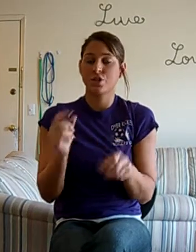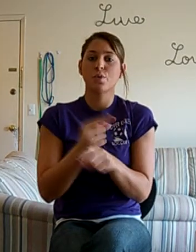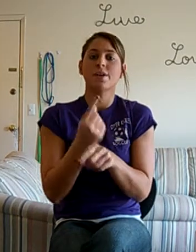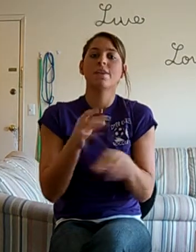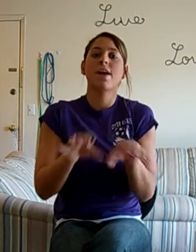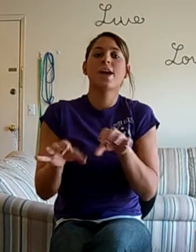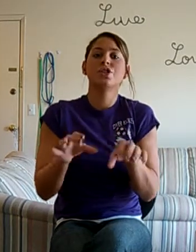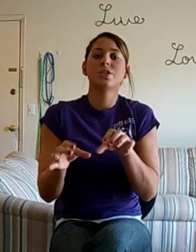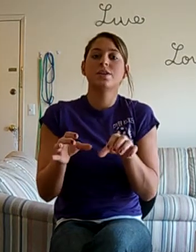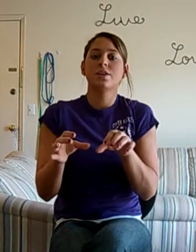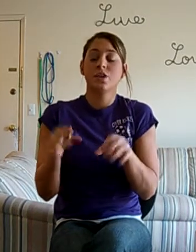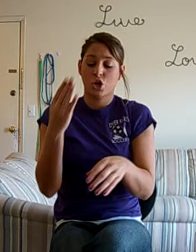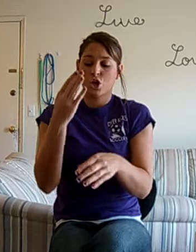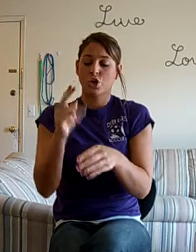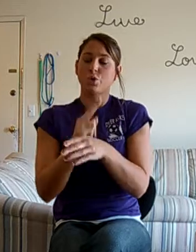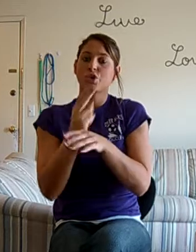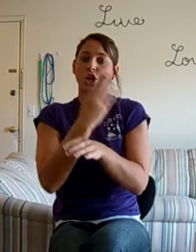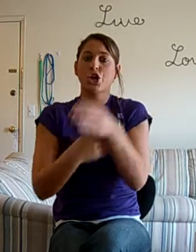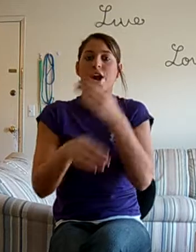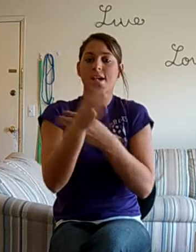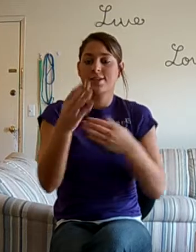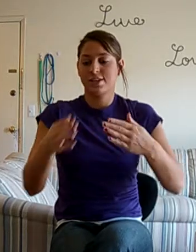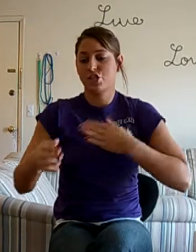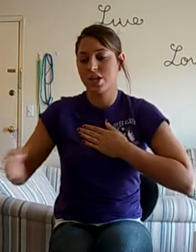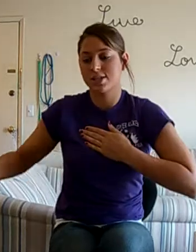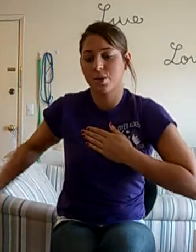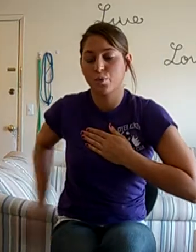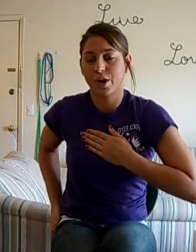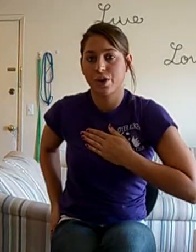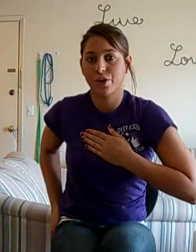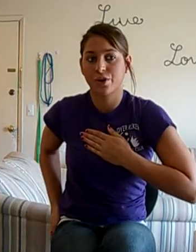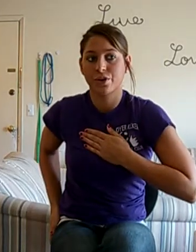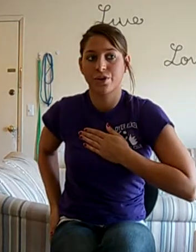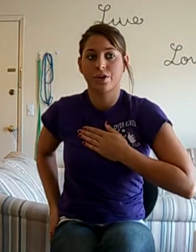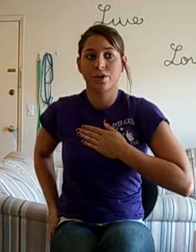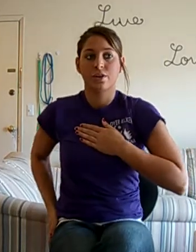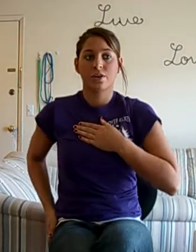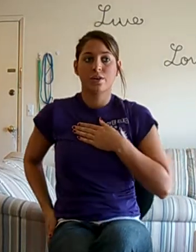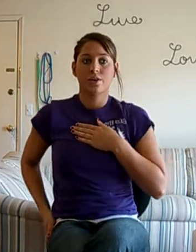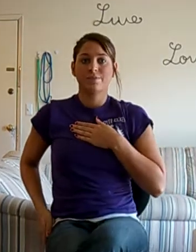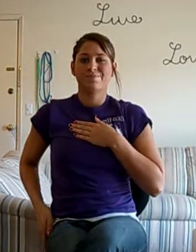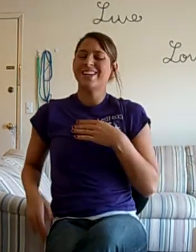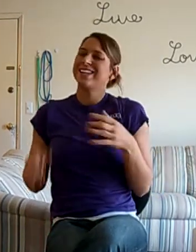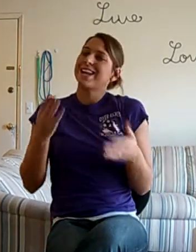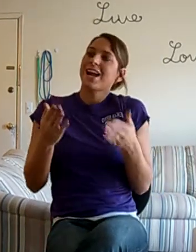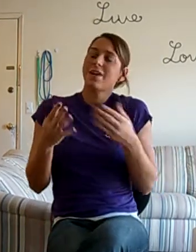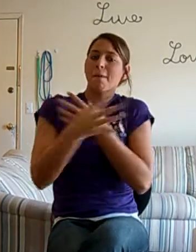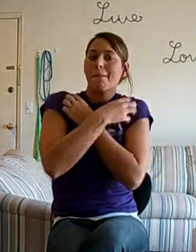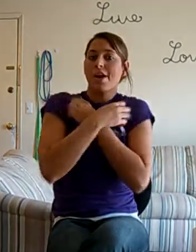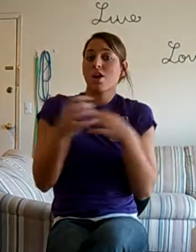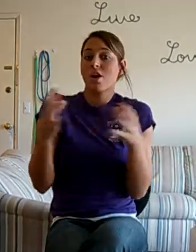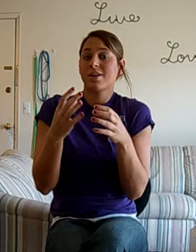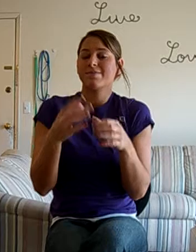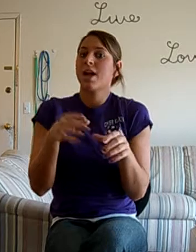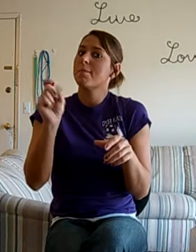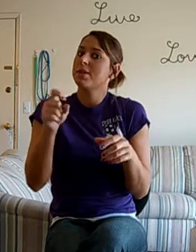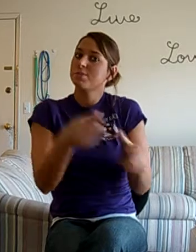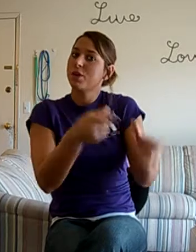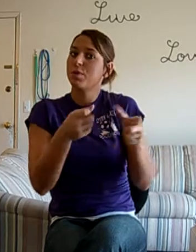your hands on the dog, one at their chest, one at their rear, and kind of giving them a bear hug. But you've got to be quick on this. If you're not that quick, then you